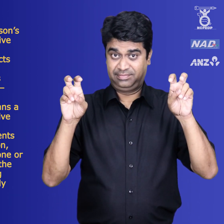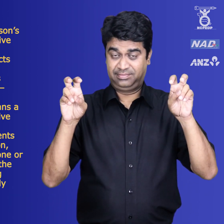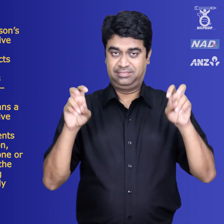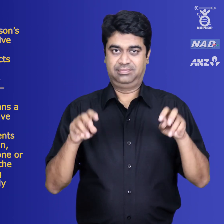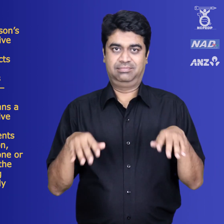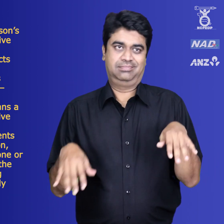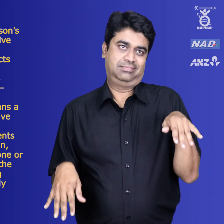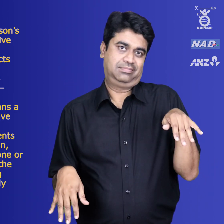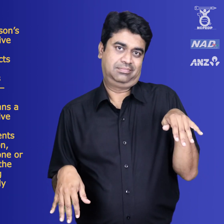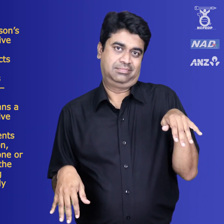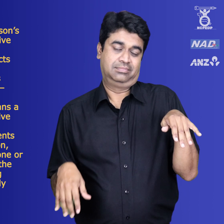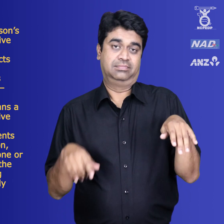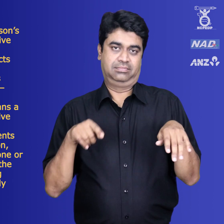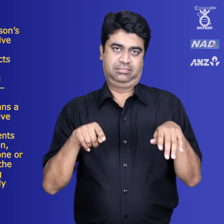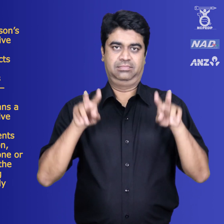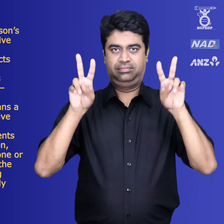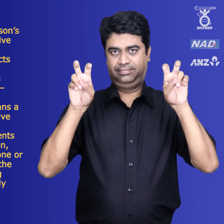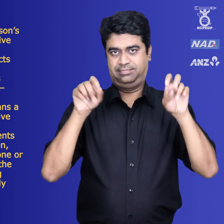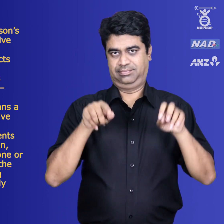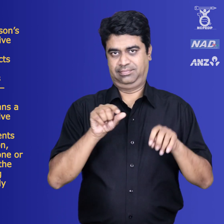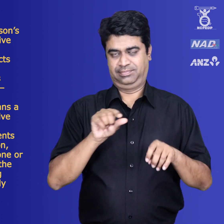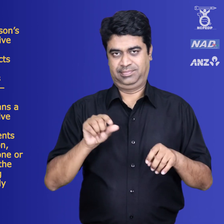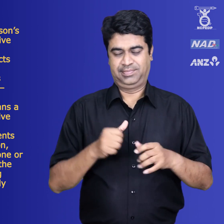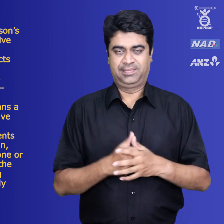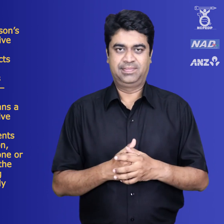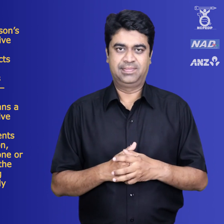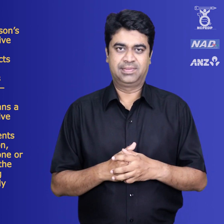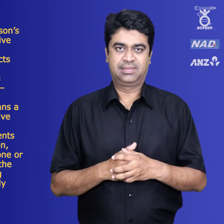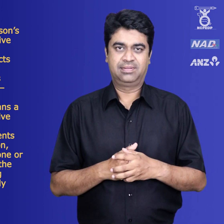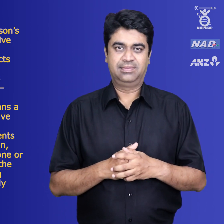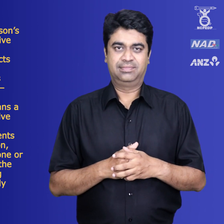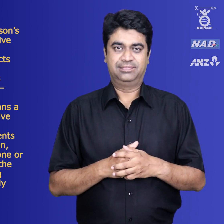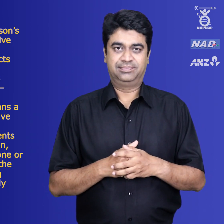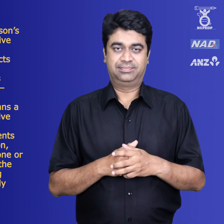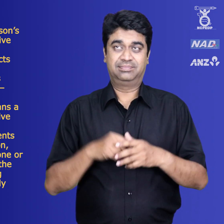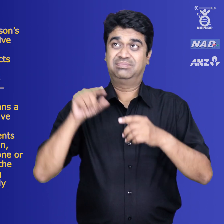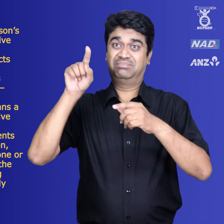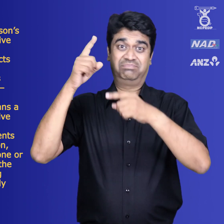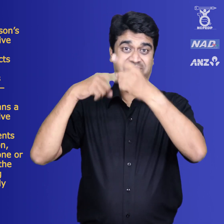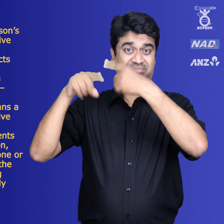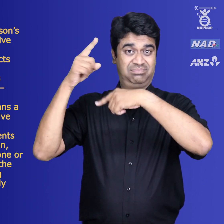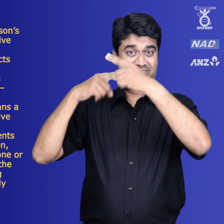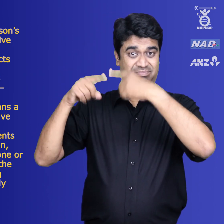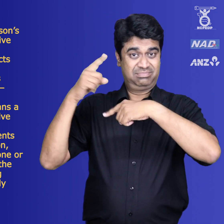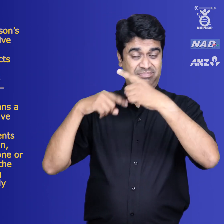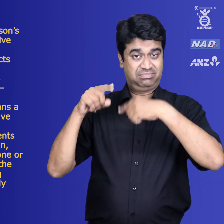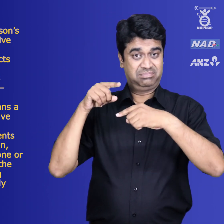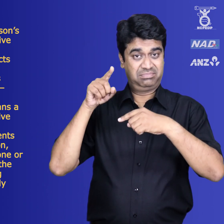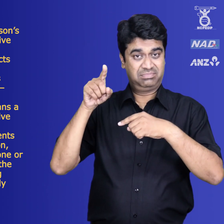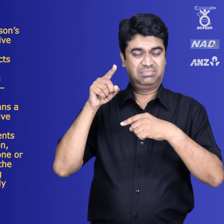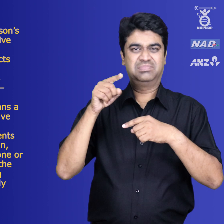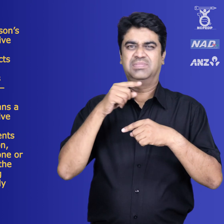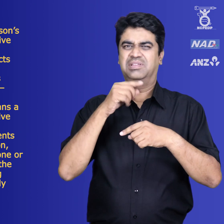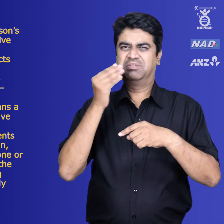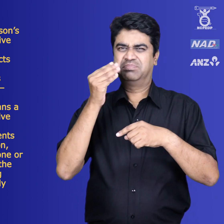Cerebral palsy means a group of non-progressive neurological